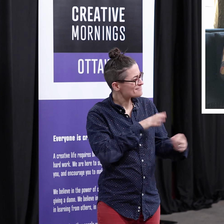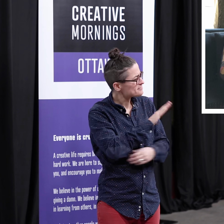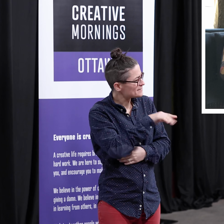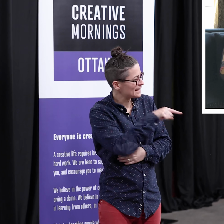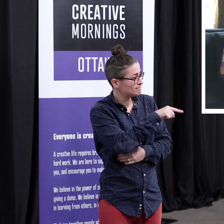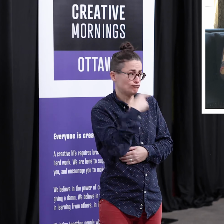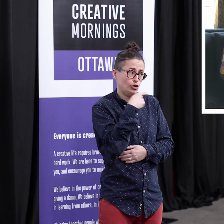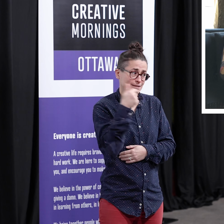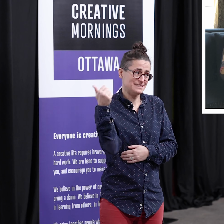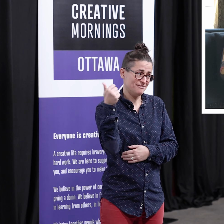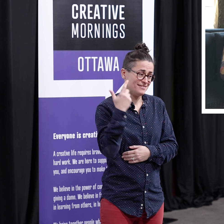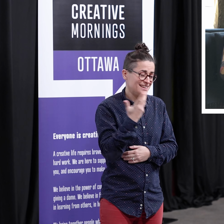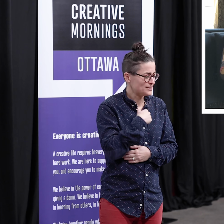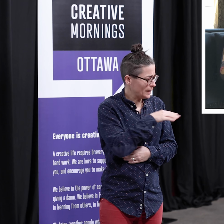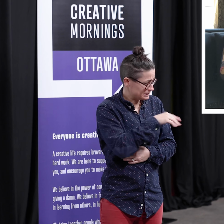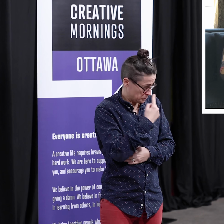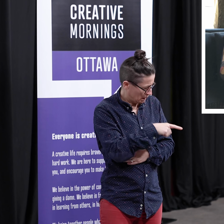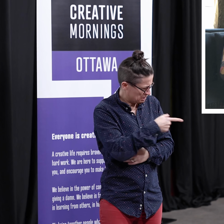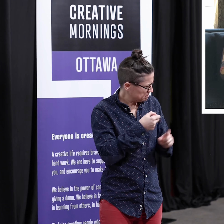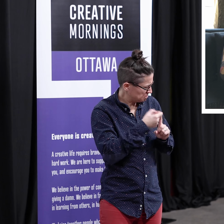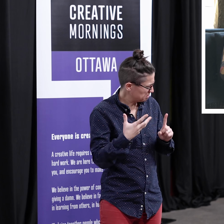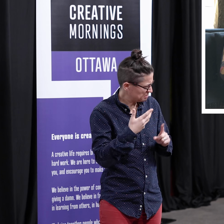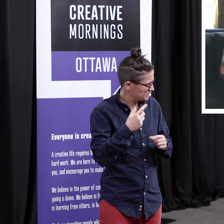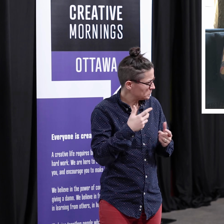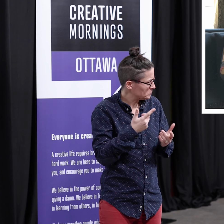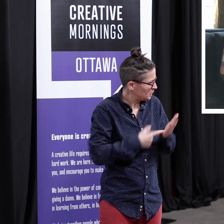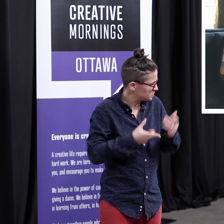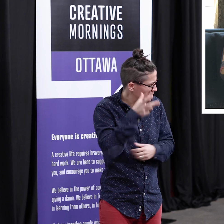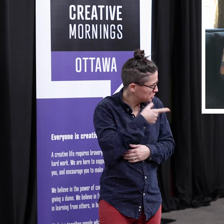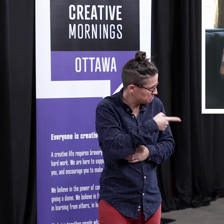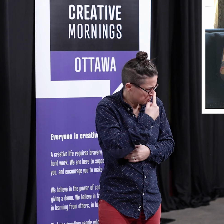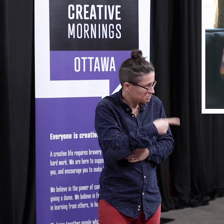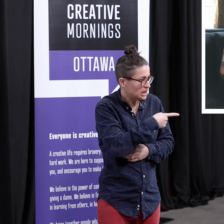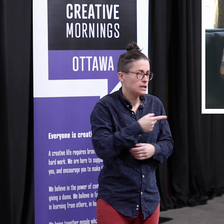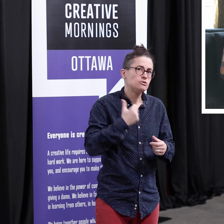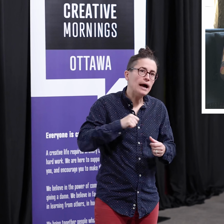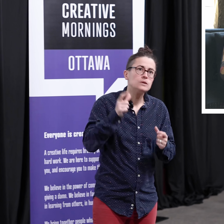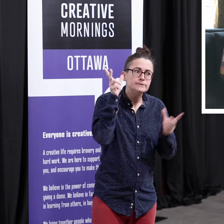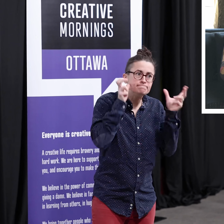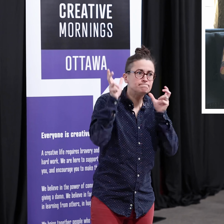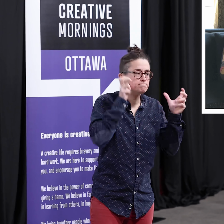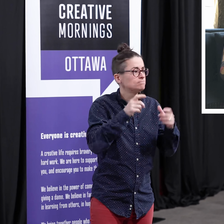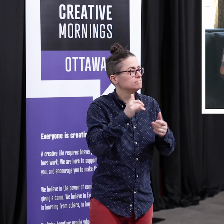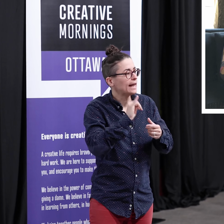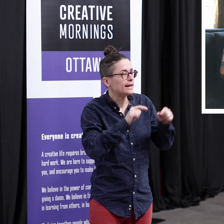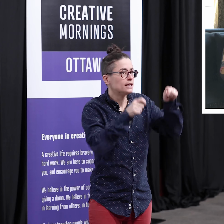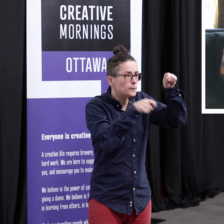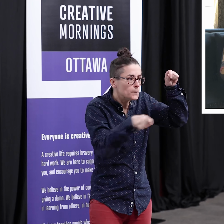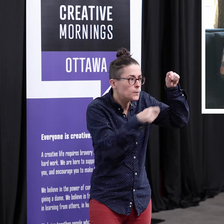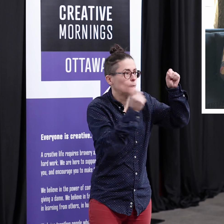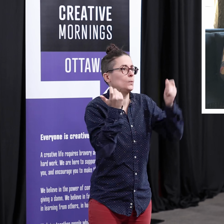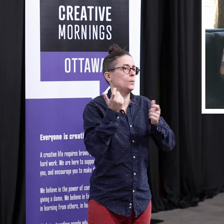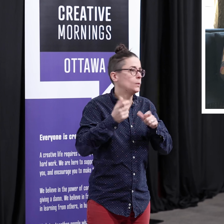work very well. So in the picture, you can also see my son, who can hear, and so I asked him to listen to